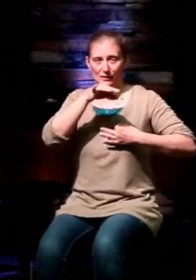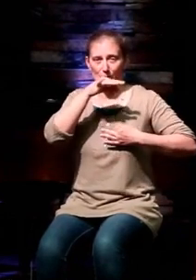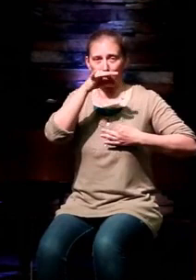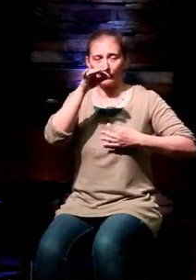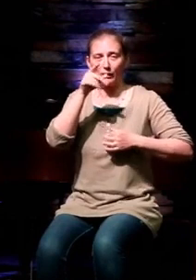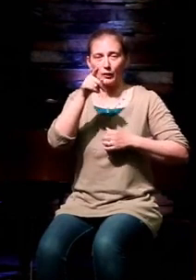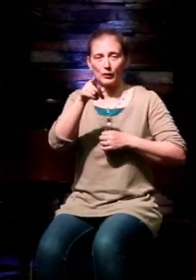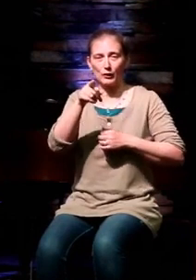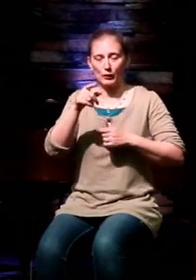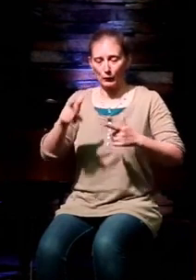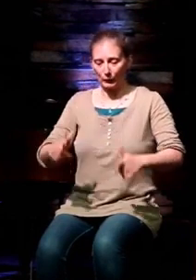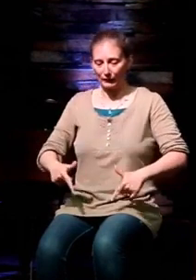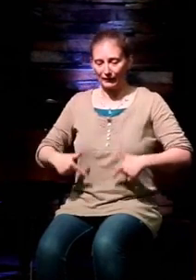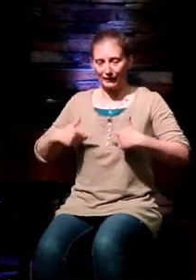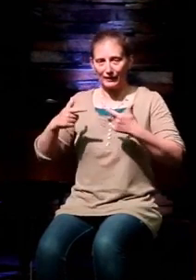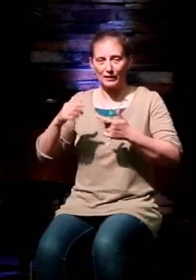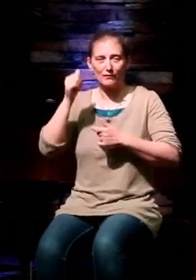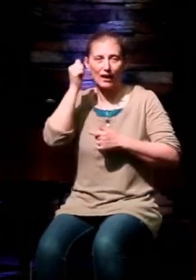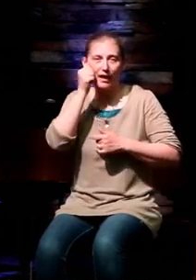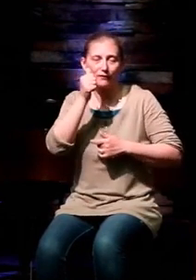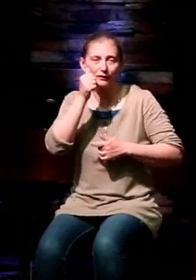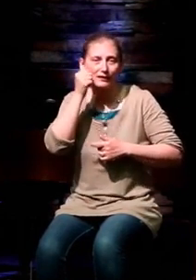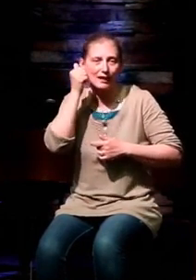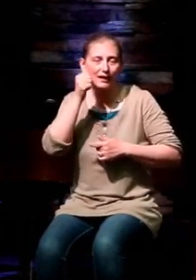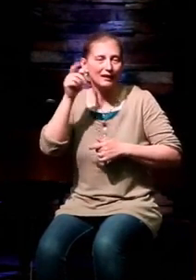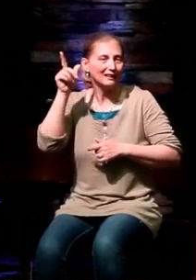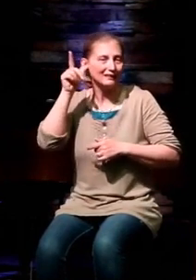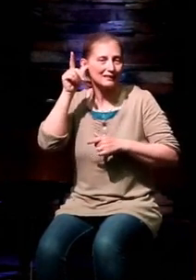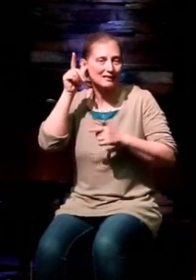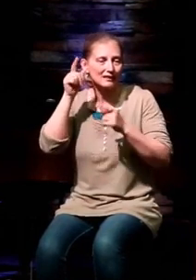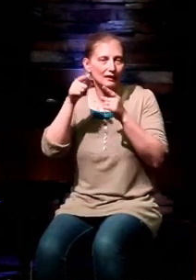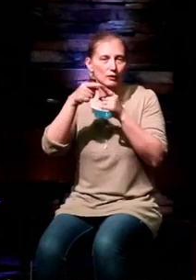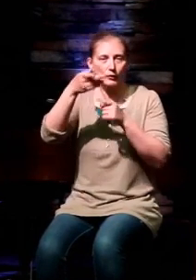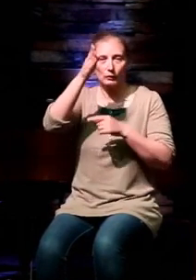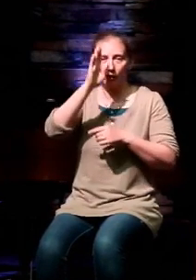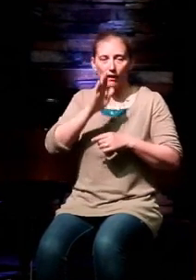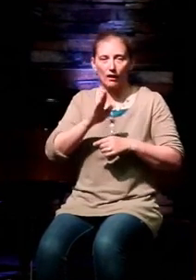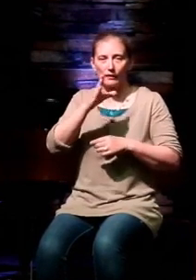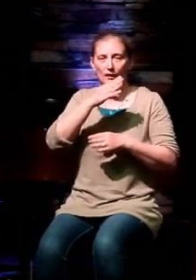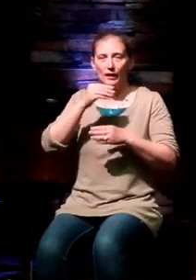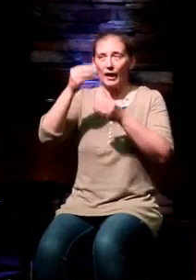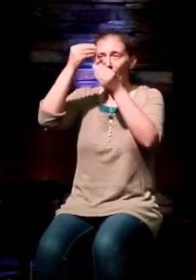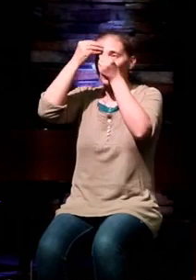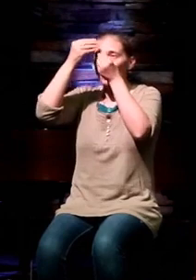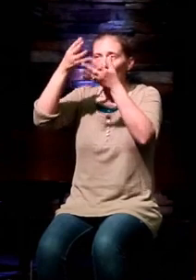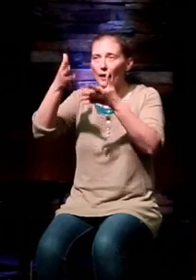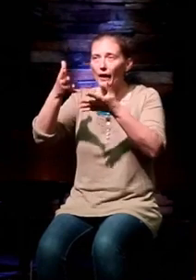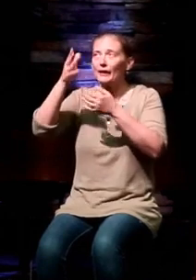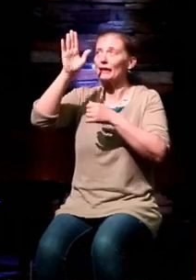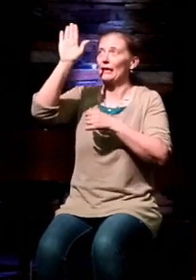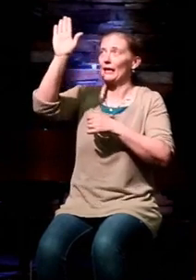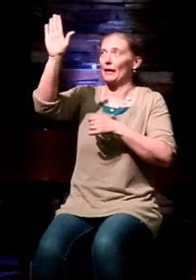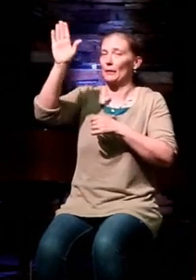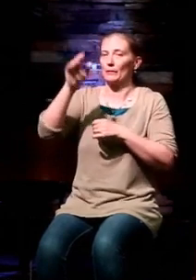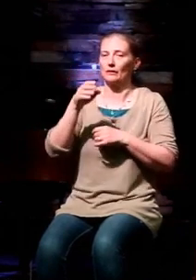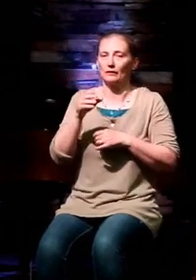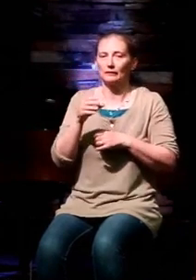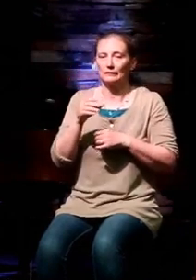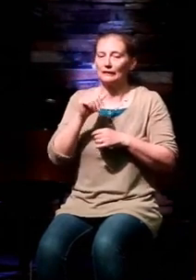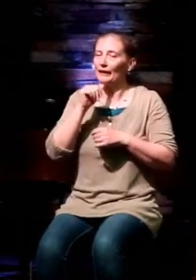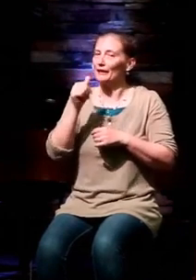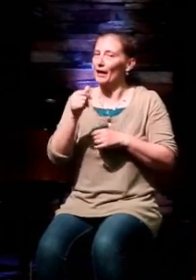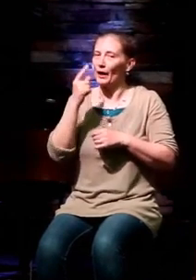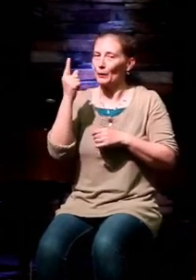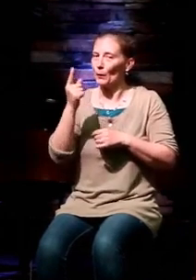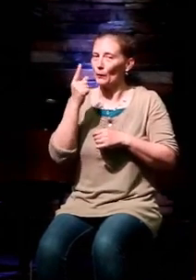of God, not only listening, but being obedient to the voice of God. It means that you aren't just walking with Him on Sunday when you